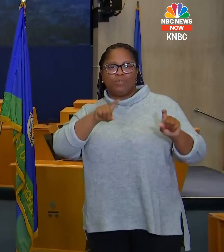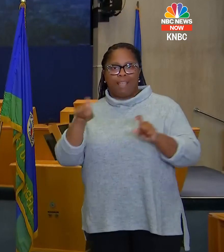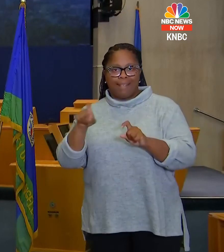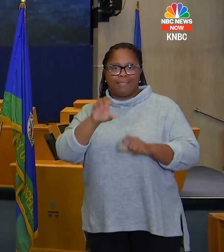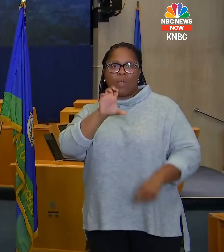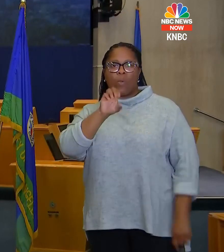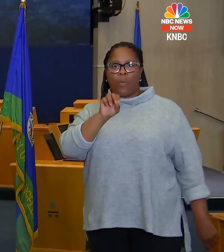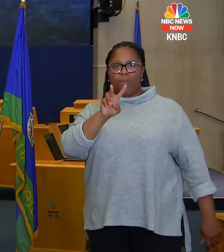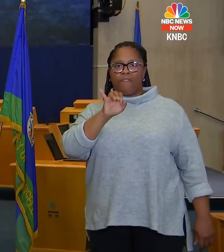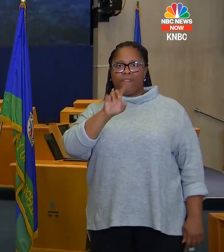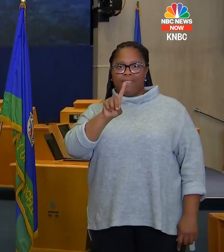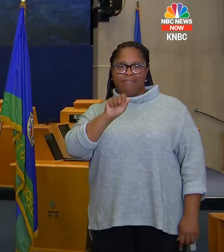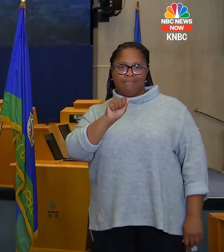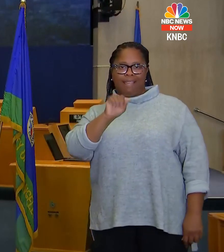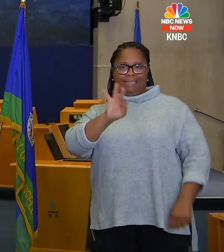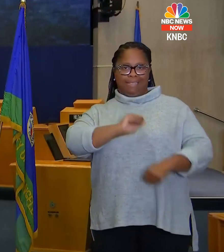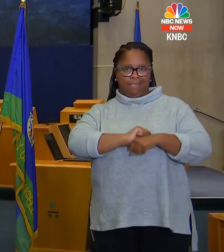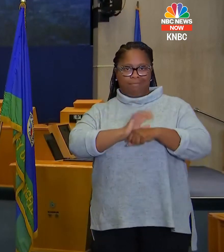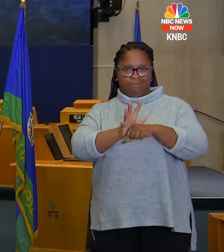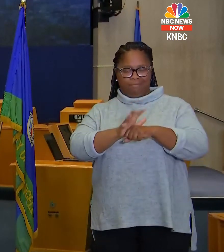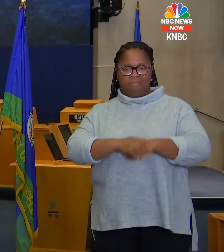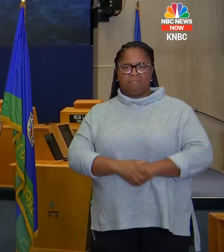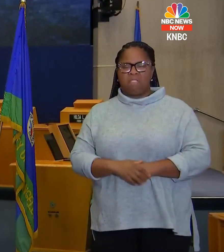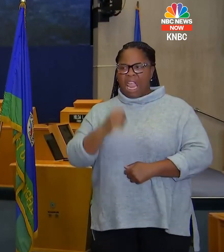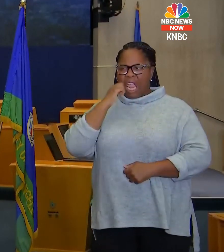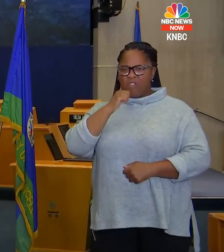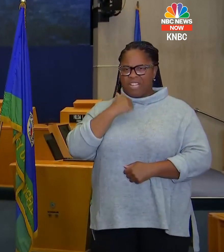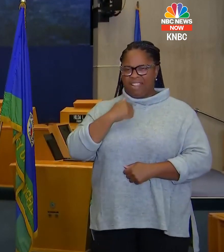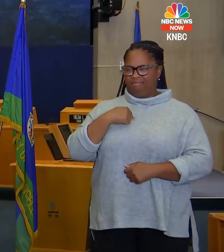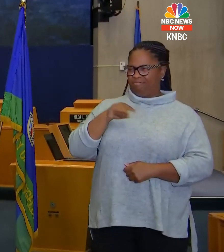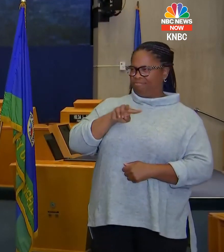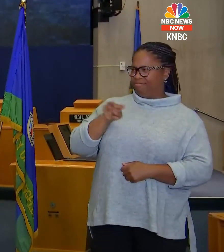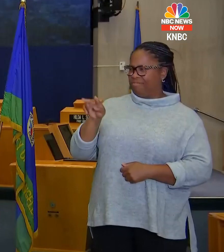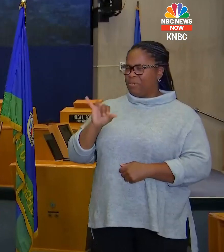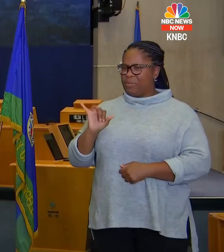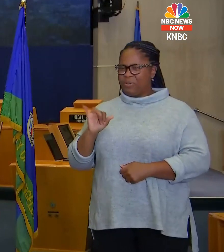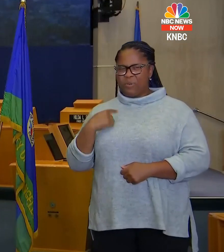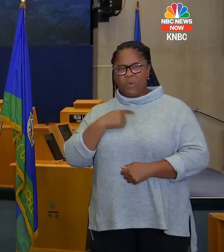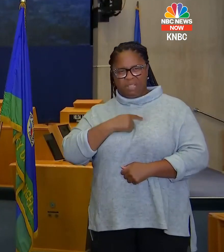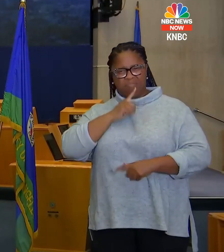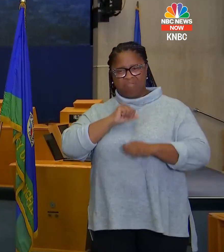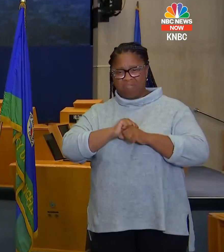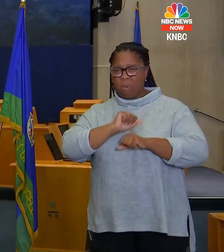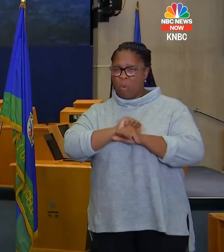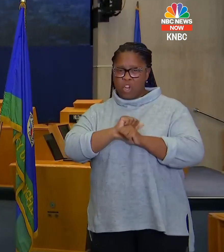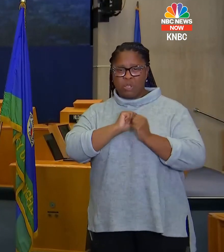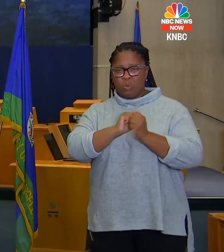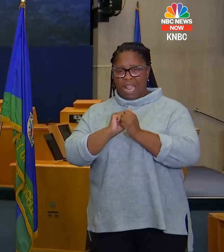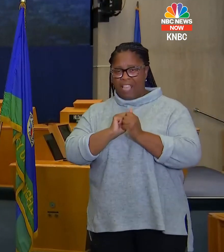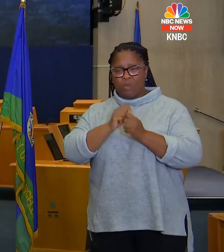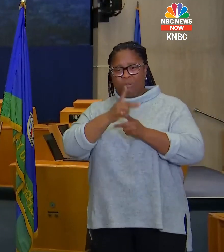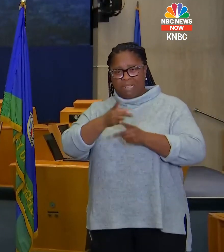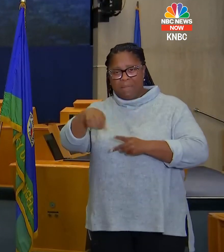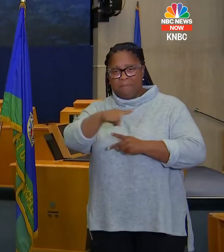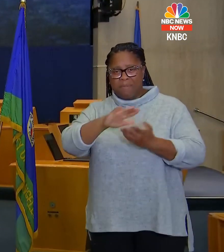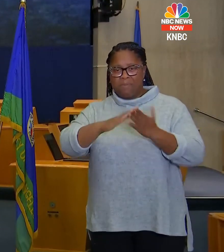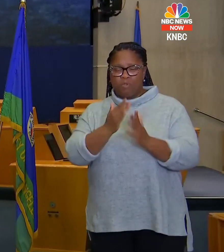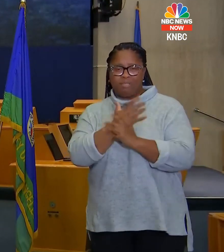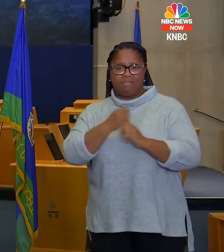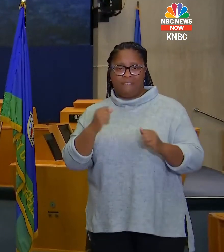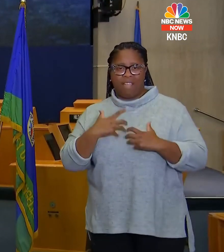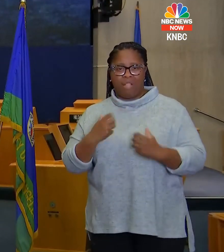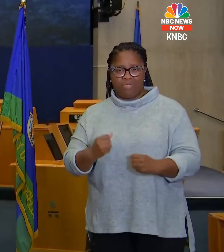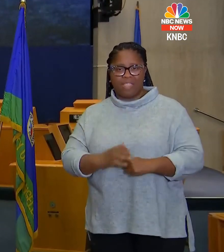COVID-19. I'm reminded each day of how we are working together to keep our communities safe and healthy.